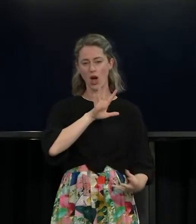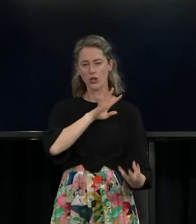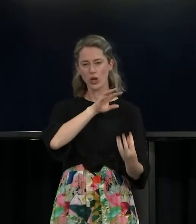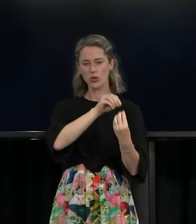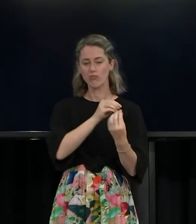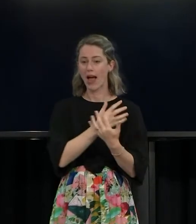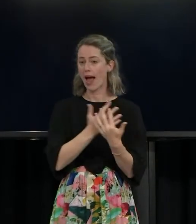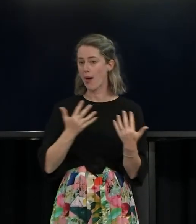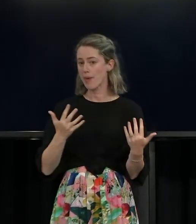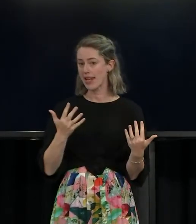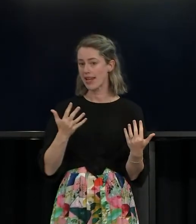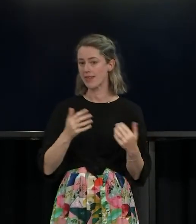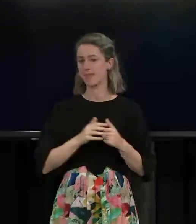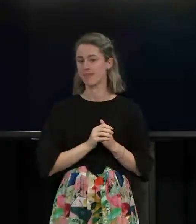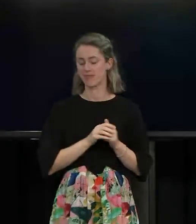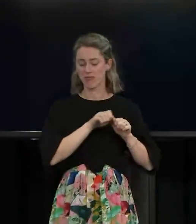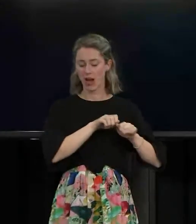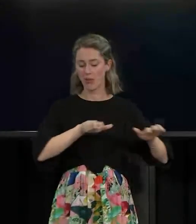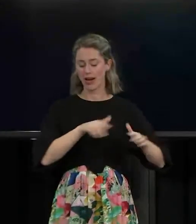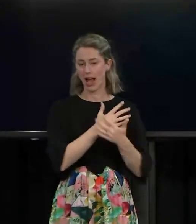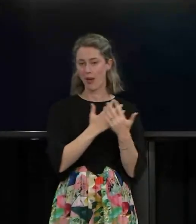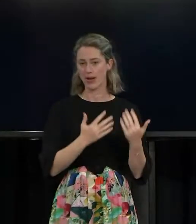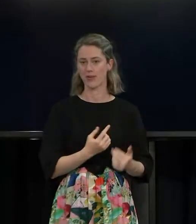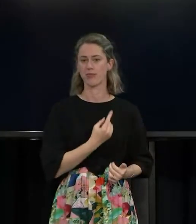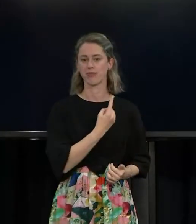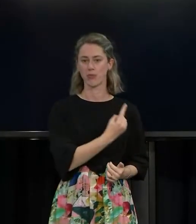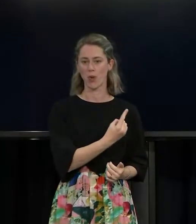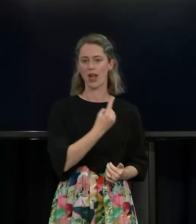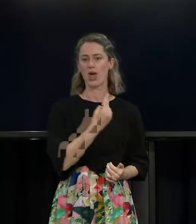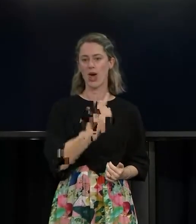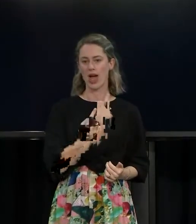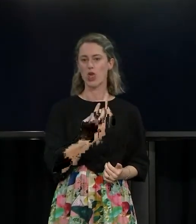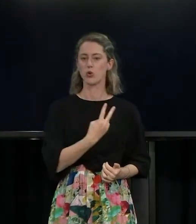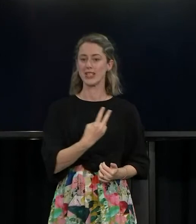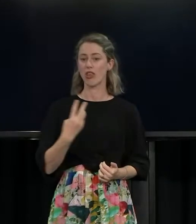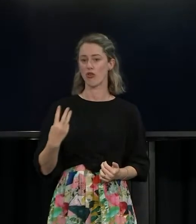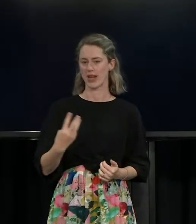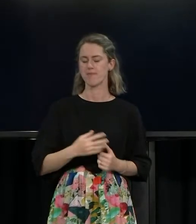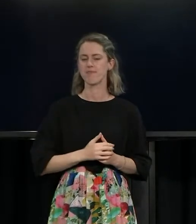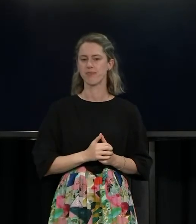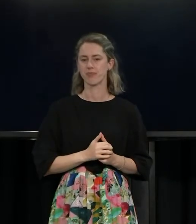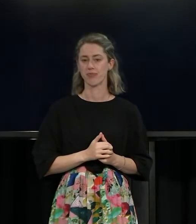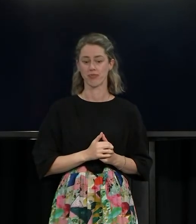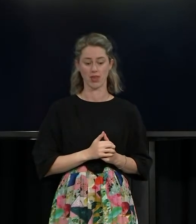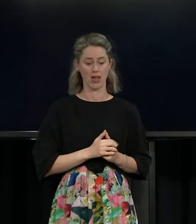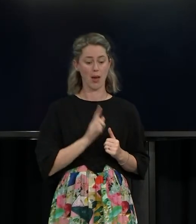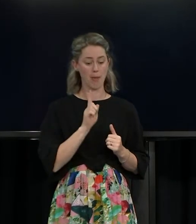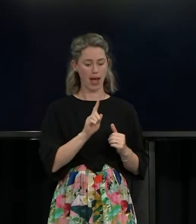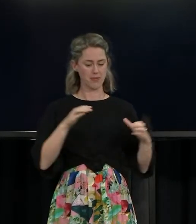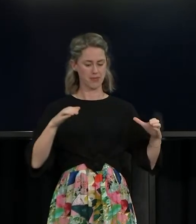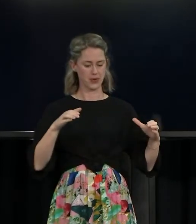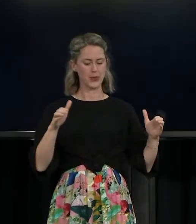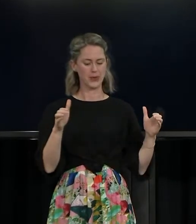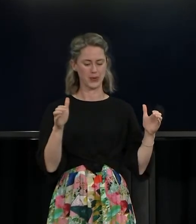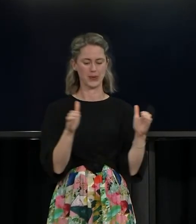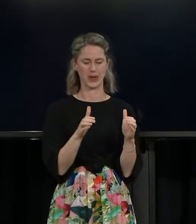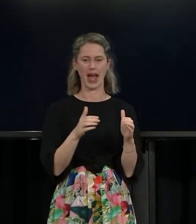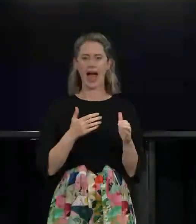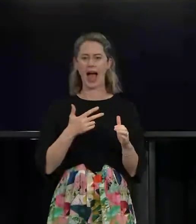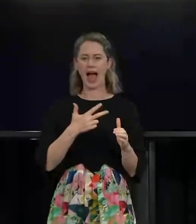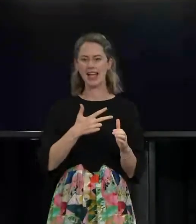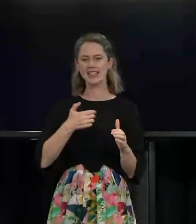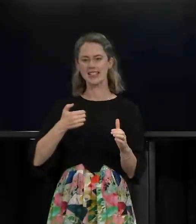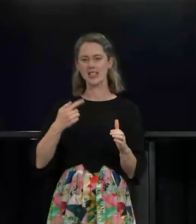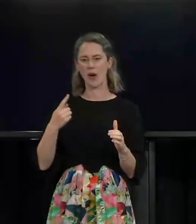number of cases from this outbreak then goes to 1,123, and of those, pleasingly,